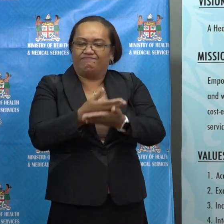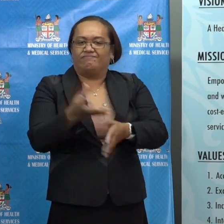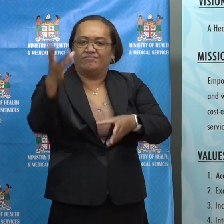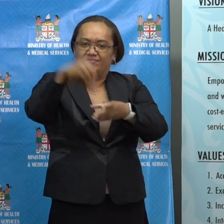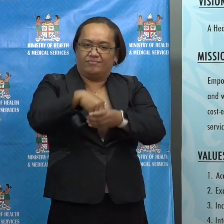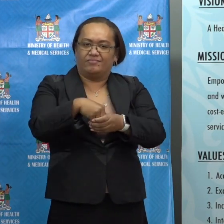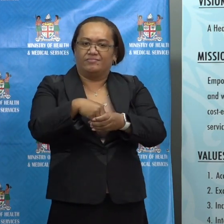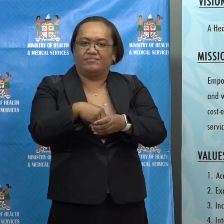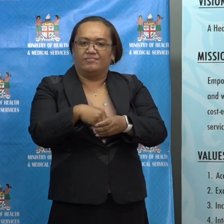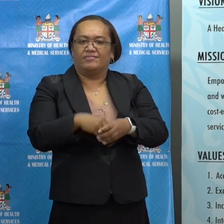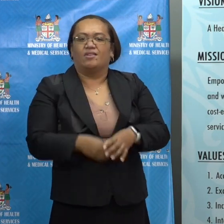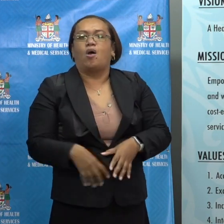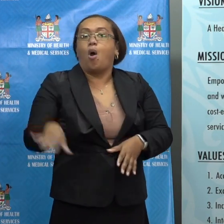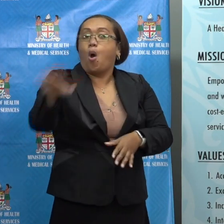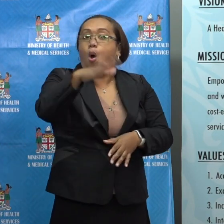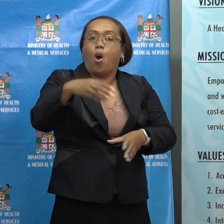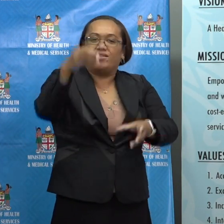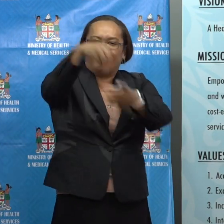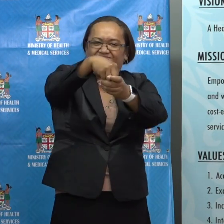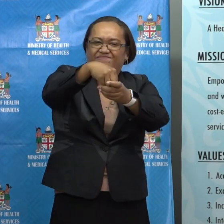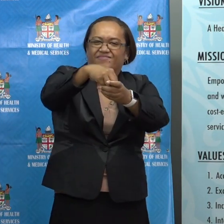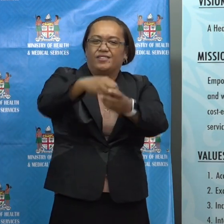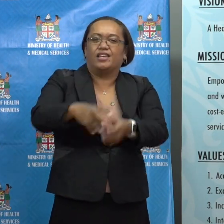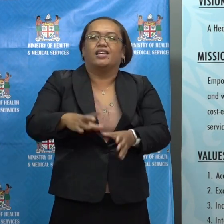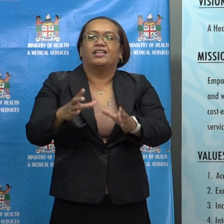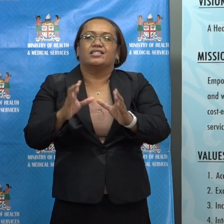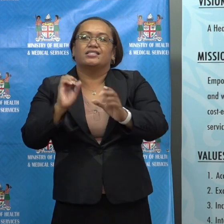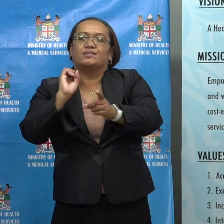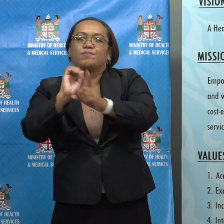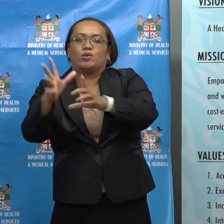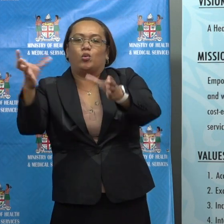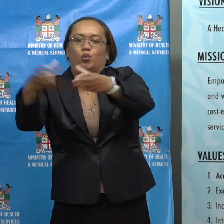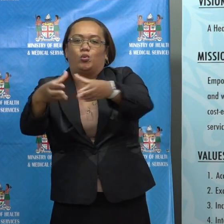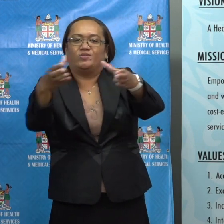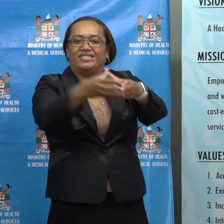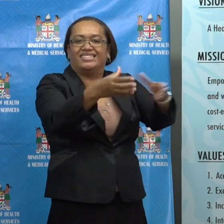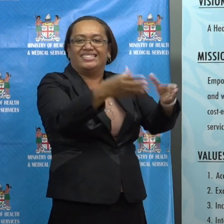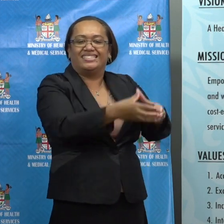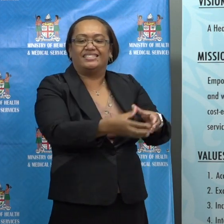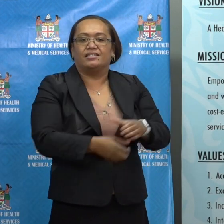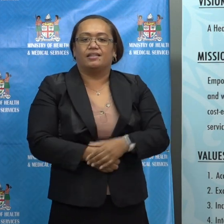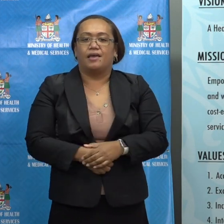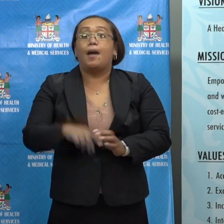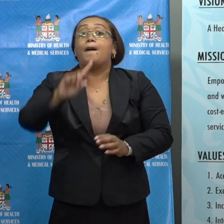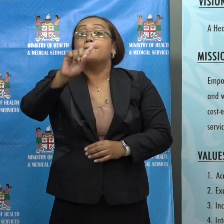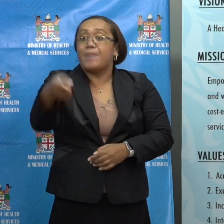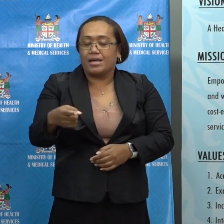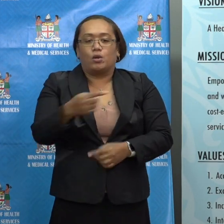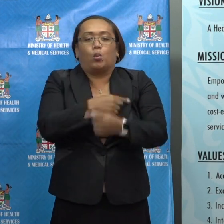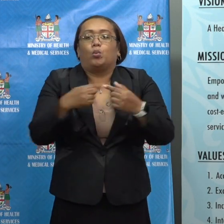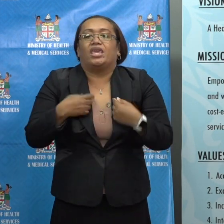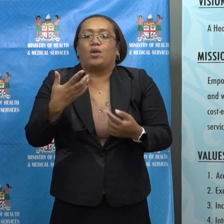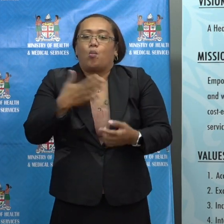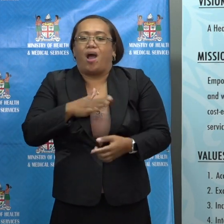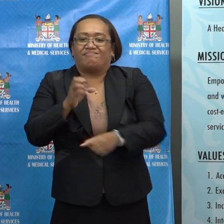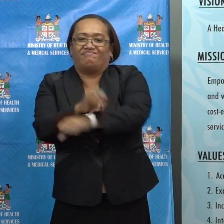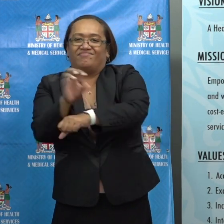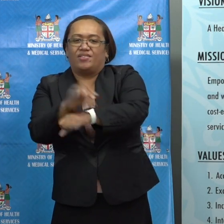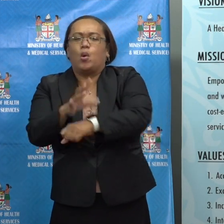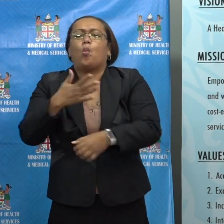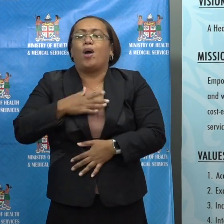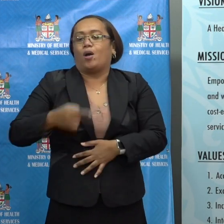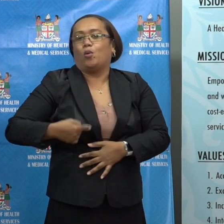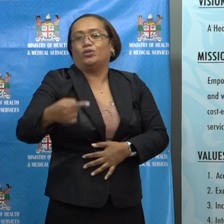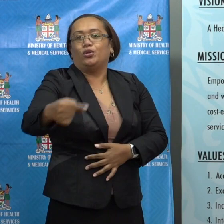by our WHO consultant is that the vaccination must go on, and it is so much more important now than